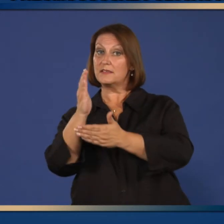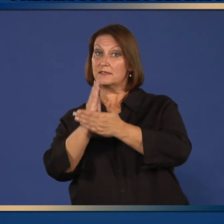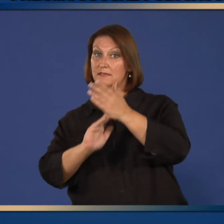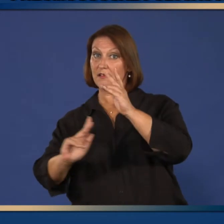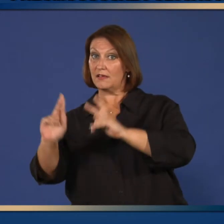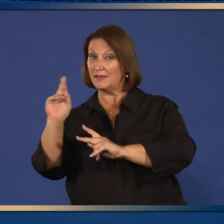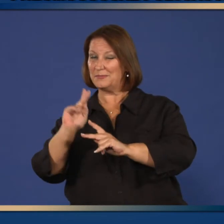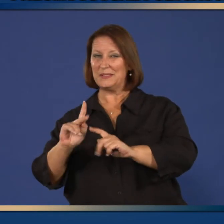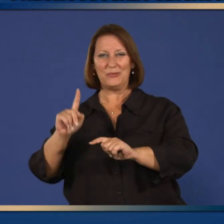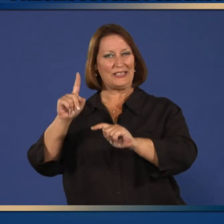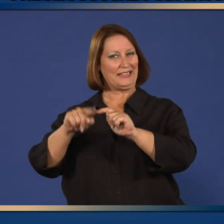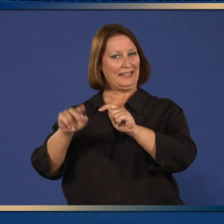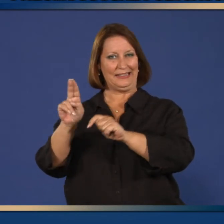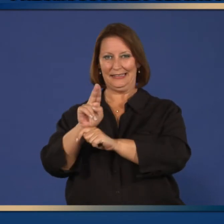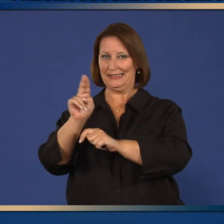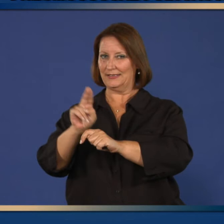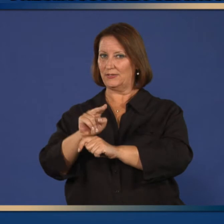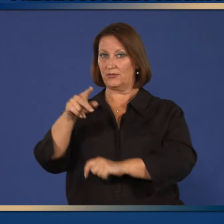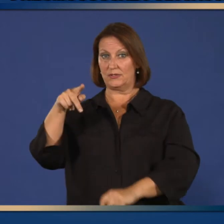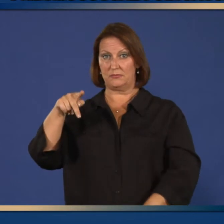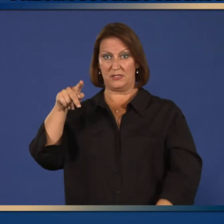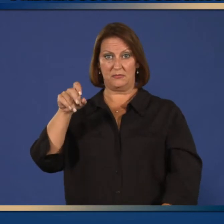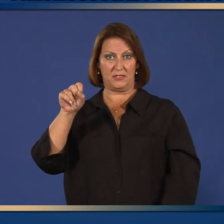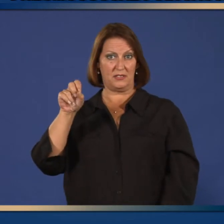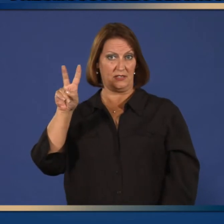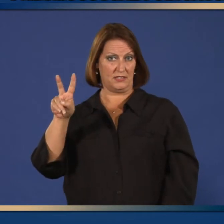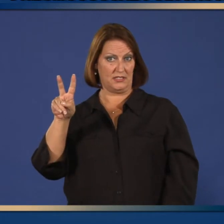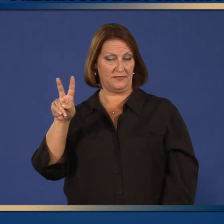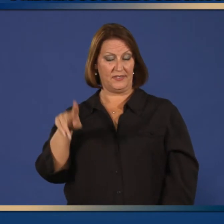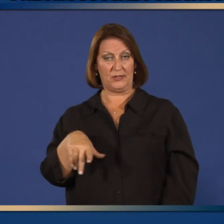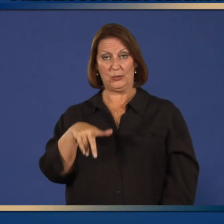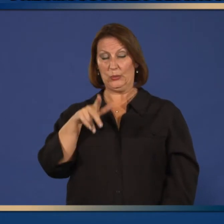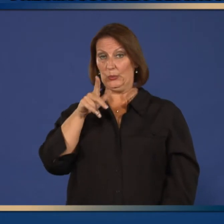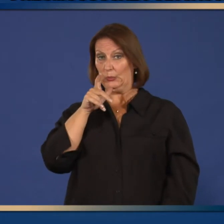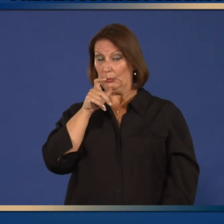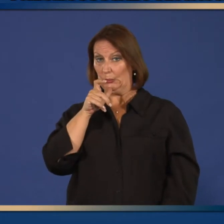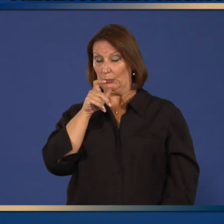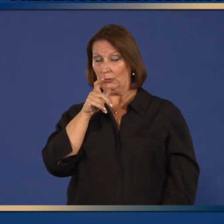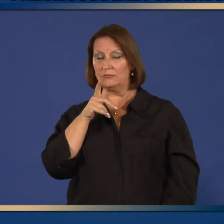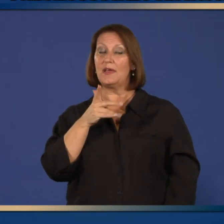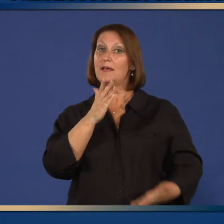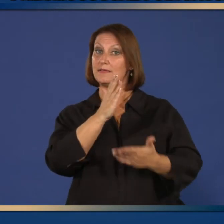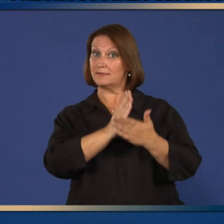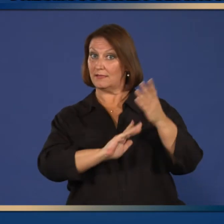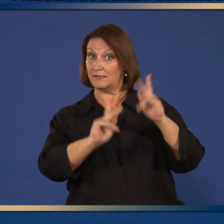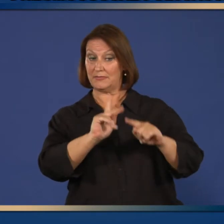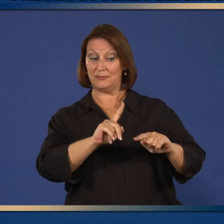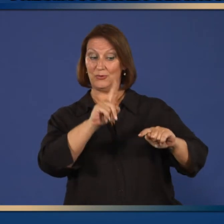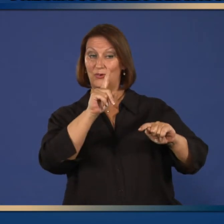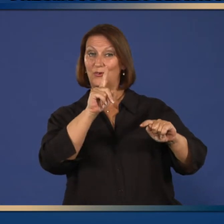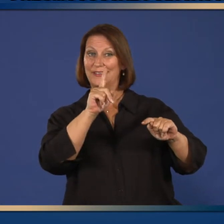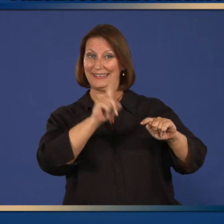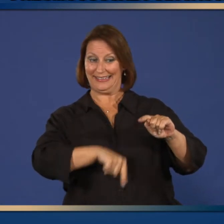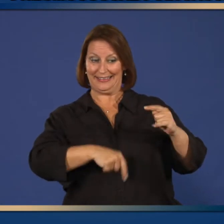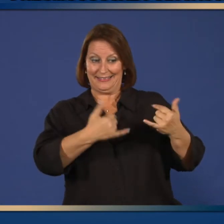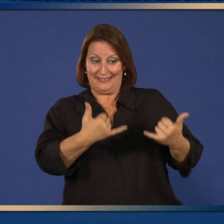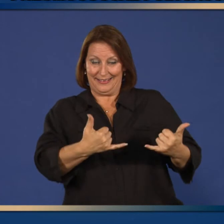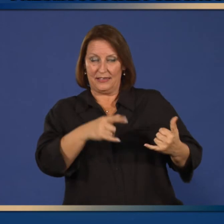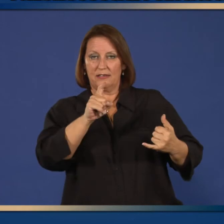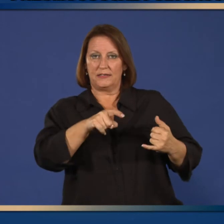some people should not get PPSV or should wait.